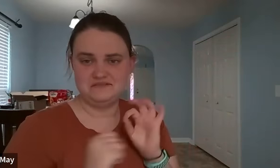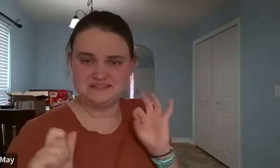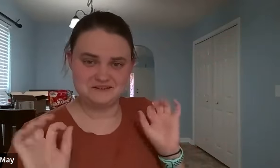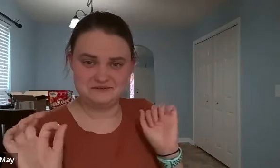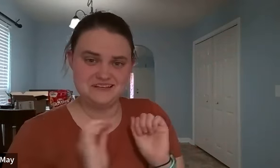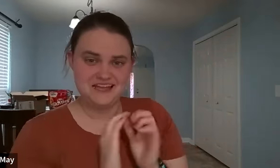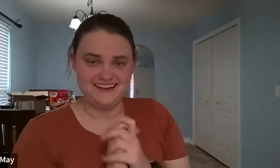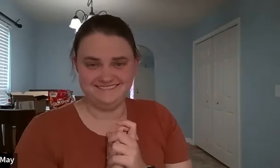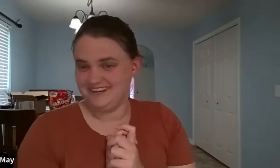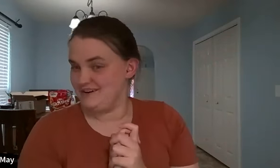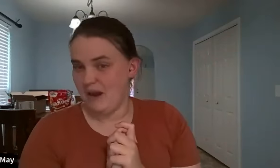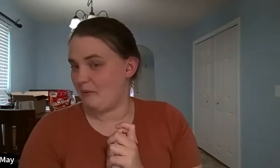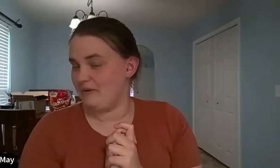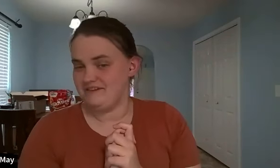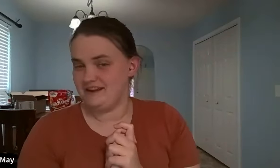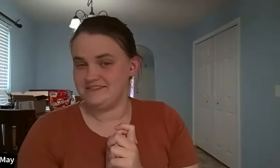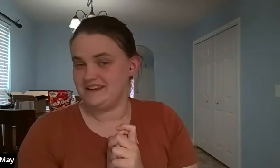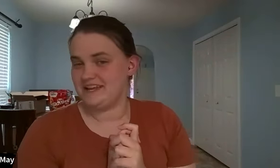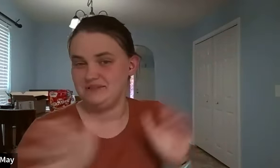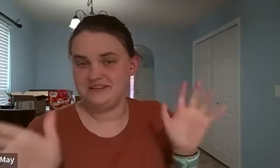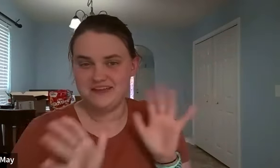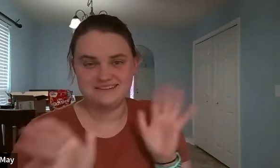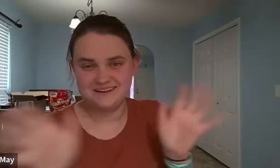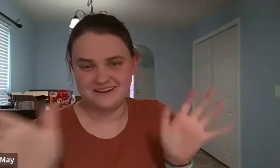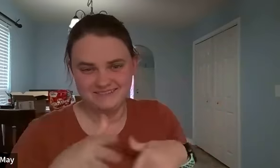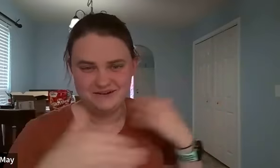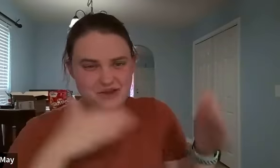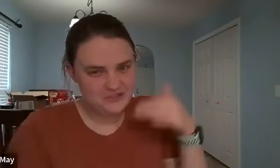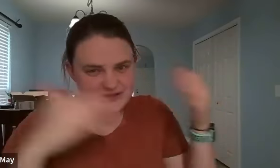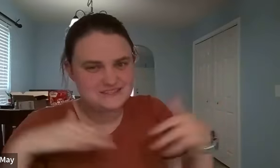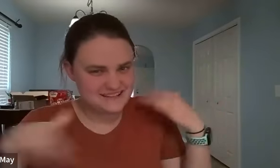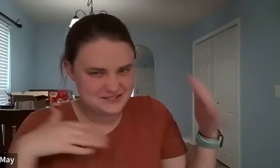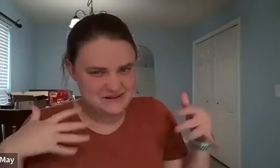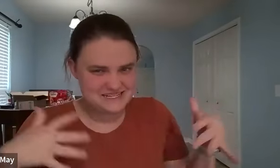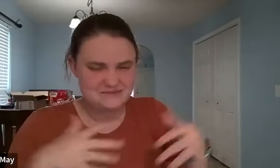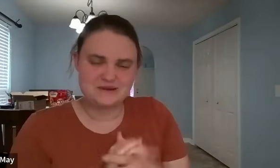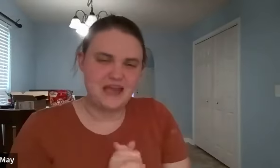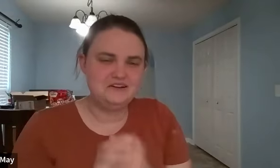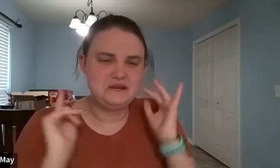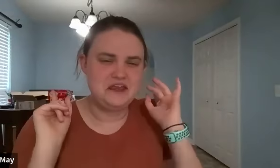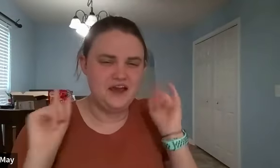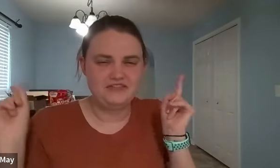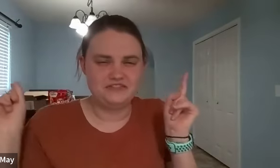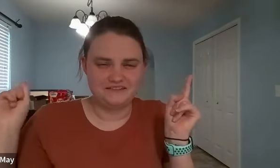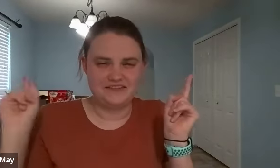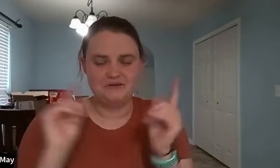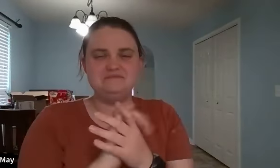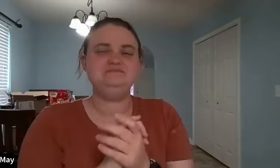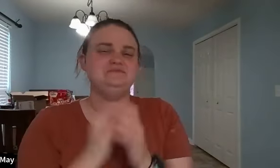Nice little one to add. We've not done that. I can't believe that. Sorry. We've gone through this class so many times. I'm like, how did we not think of that one?